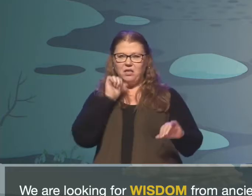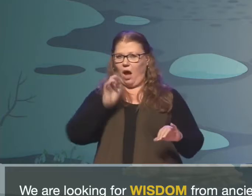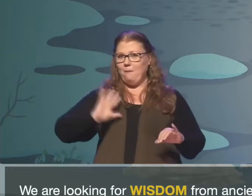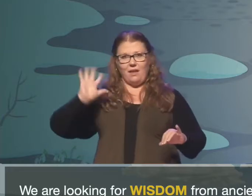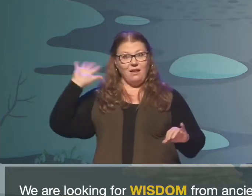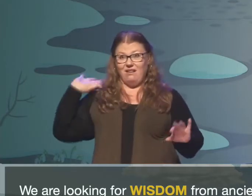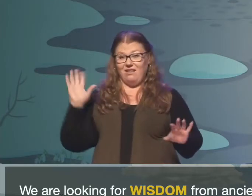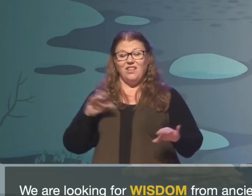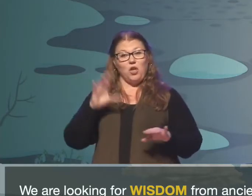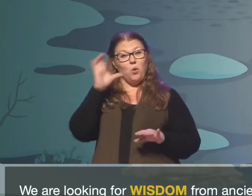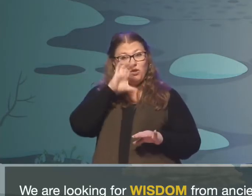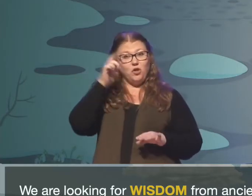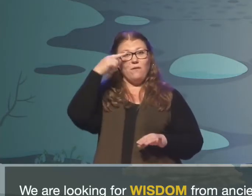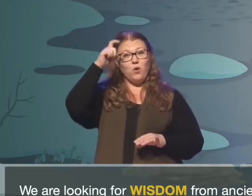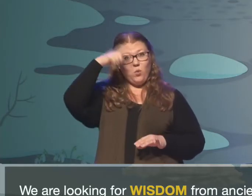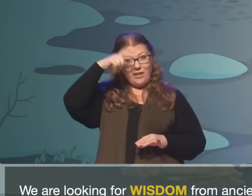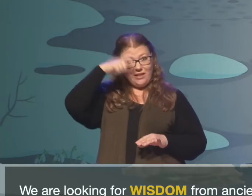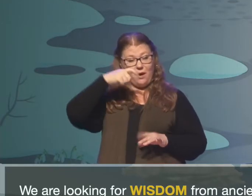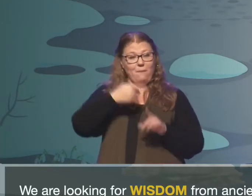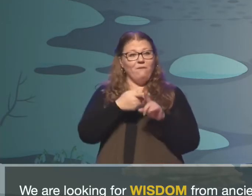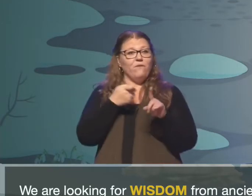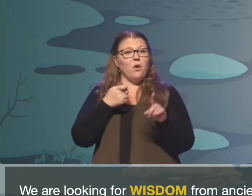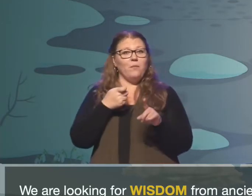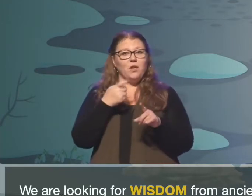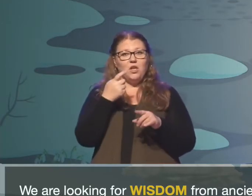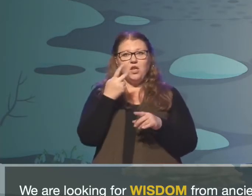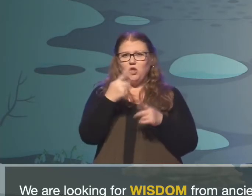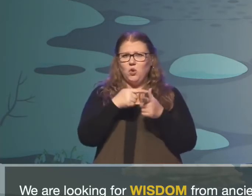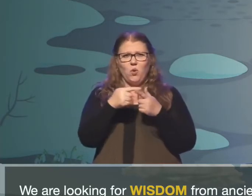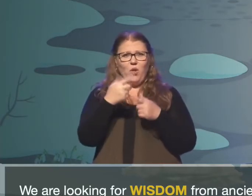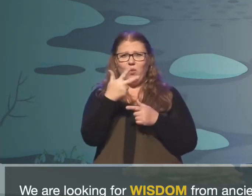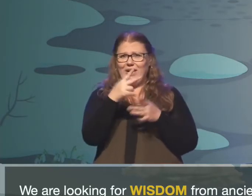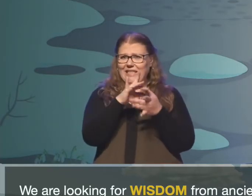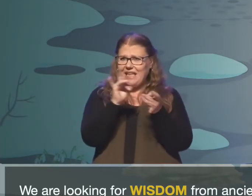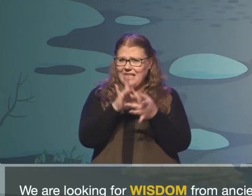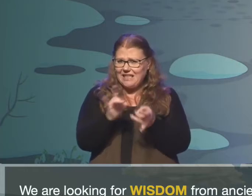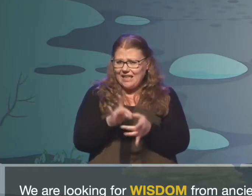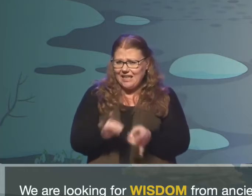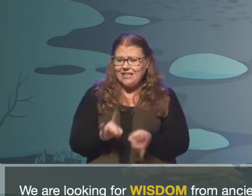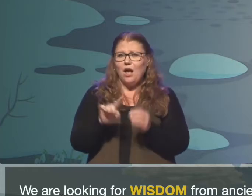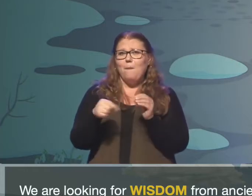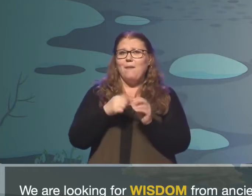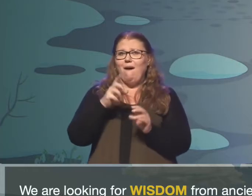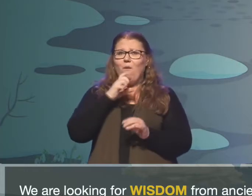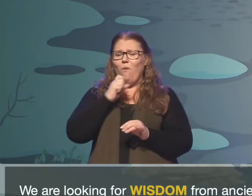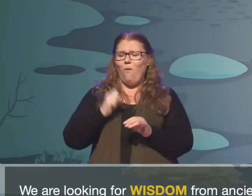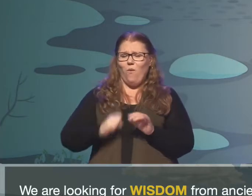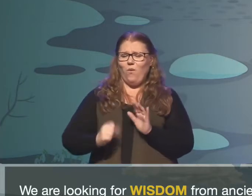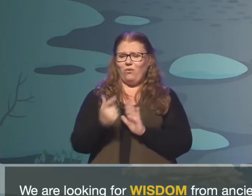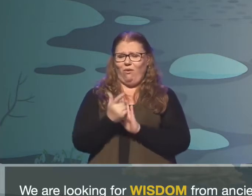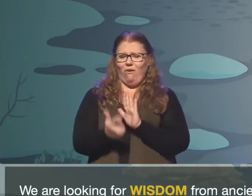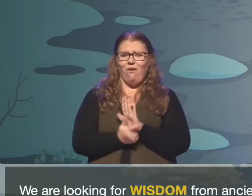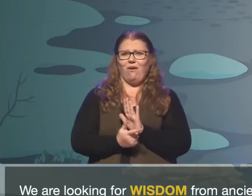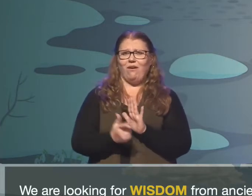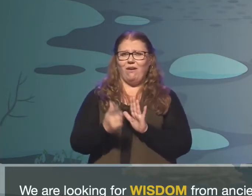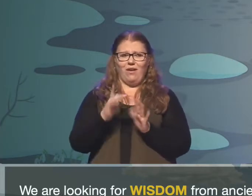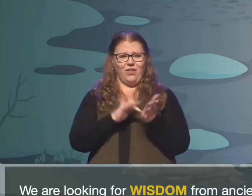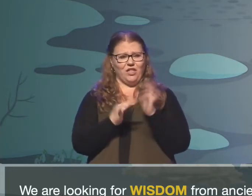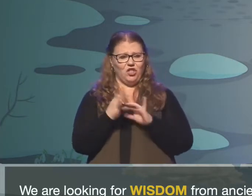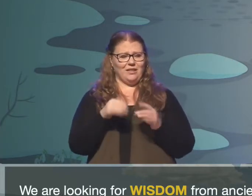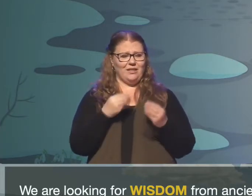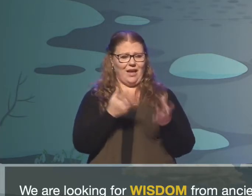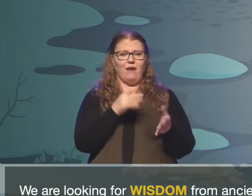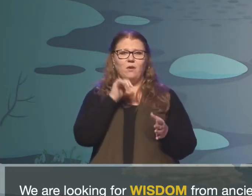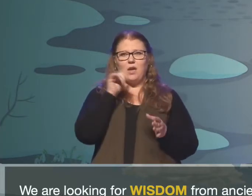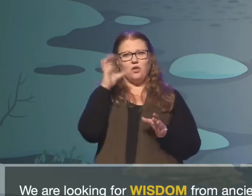we're looking for wisdom from two or three sentences on an ancient law that Jesus gave. I'm not looking